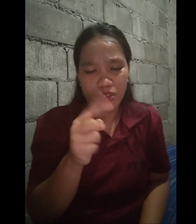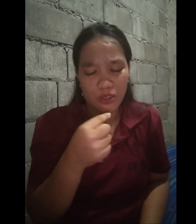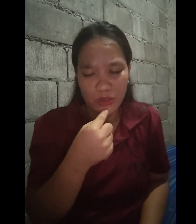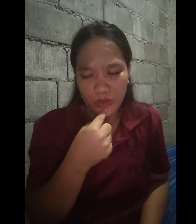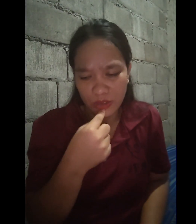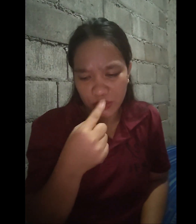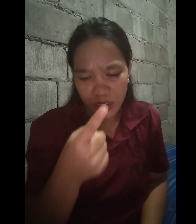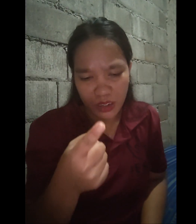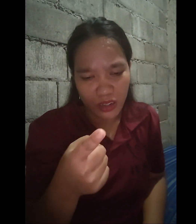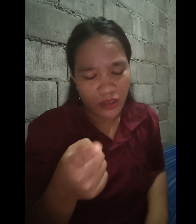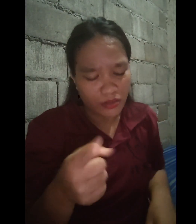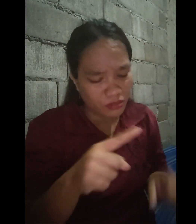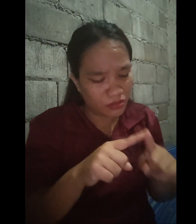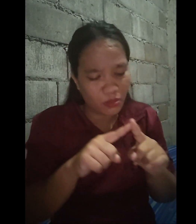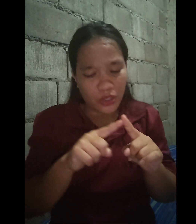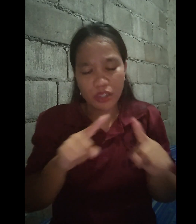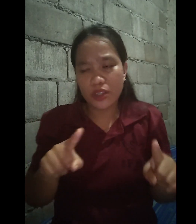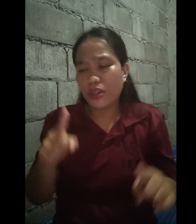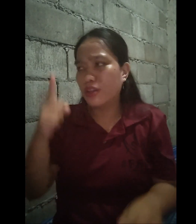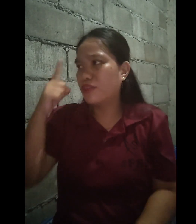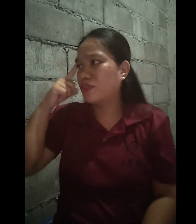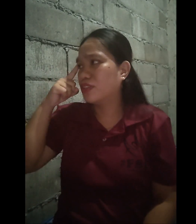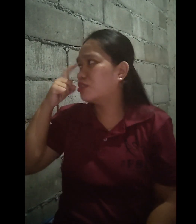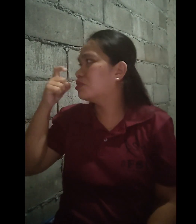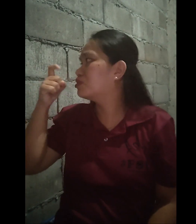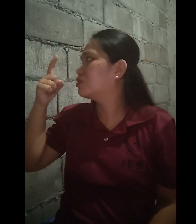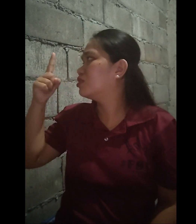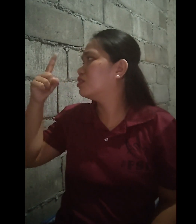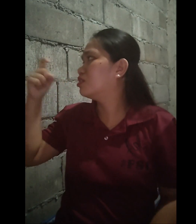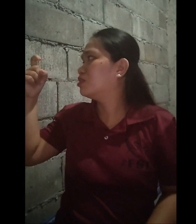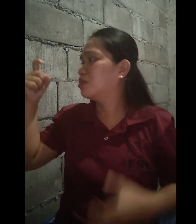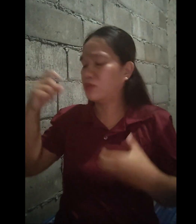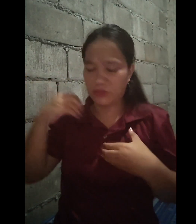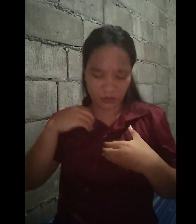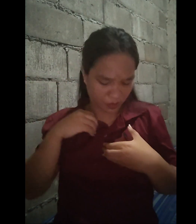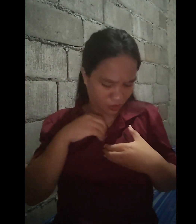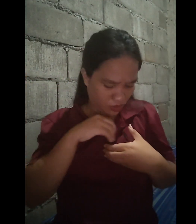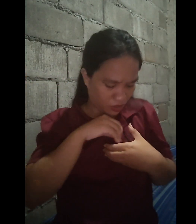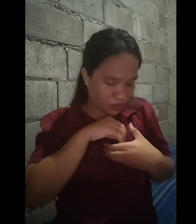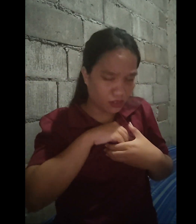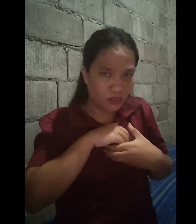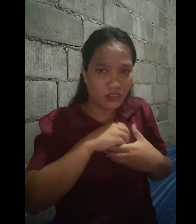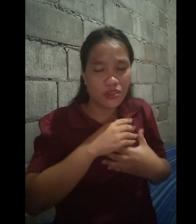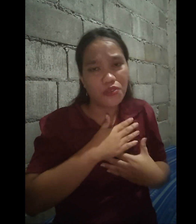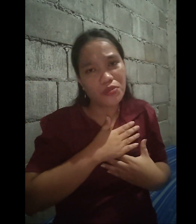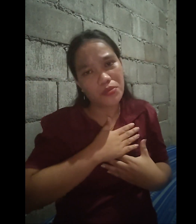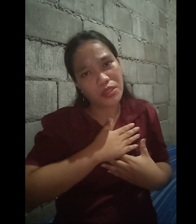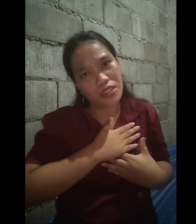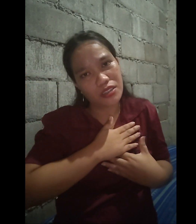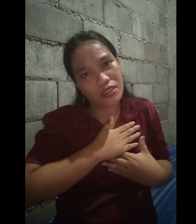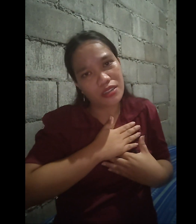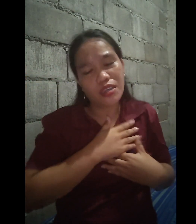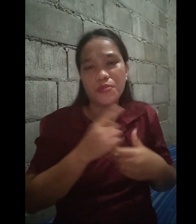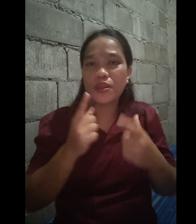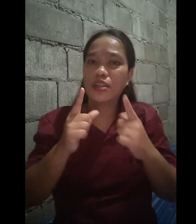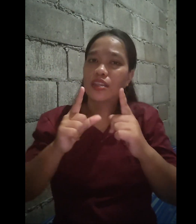I've got to say. But I have this dream right inside of me. I'm